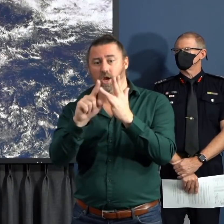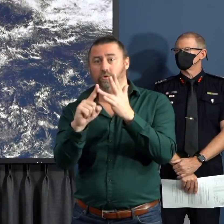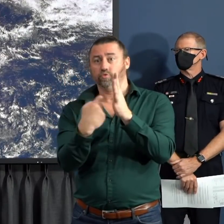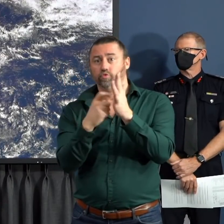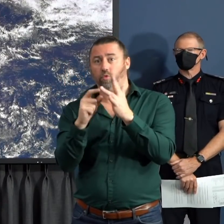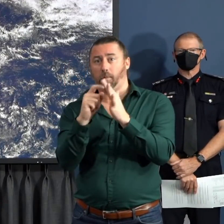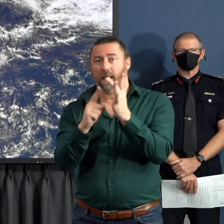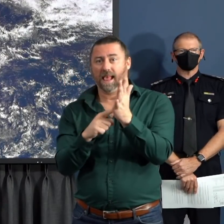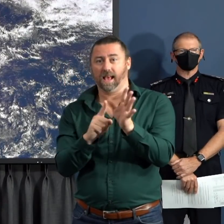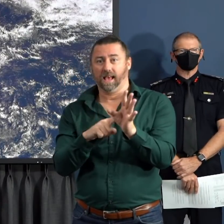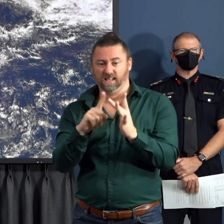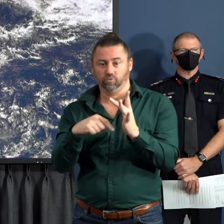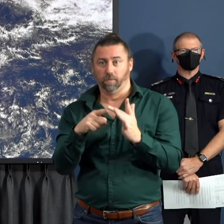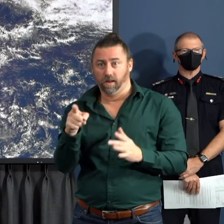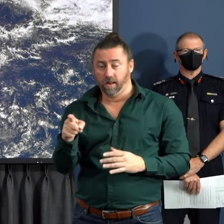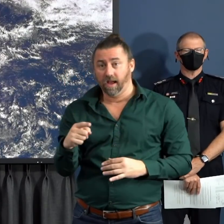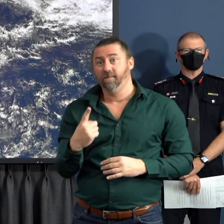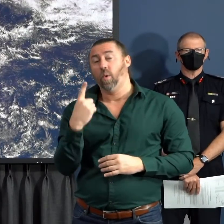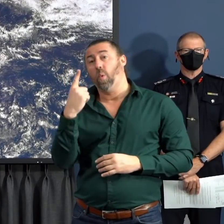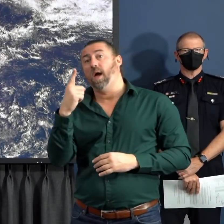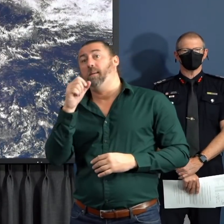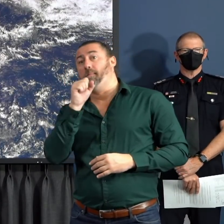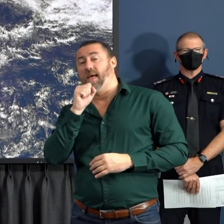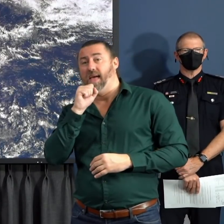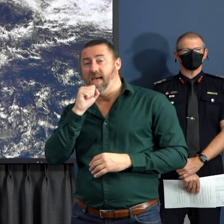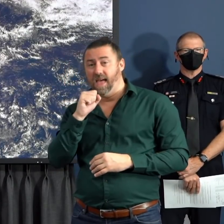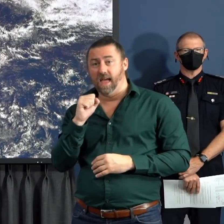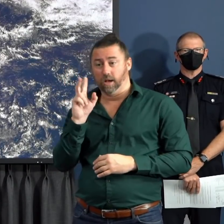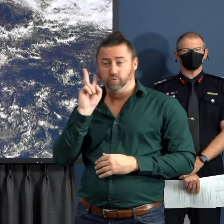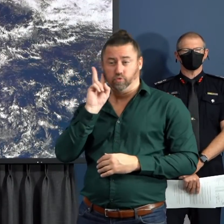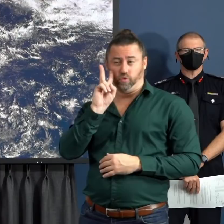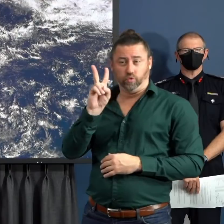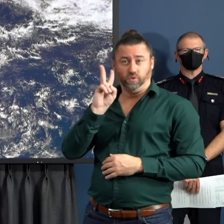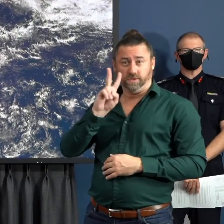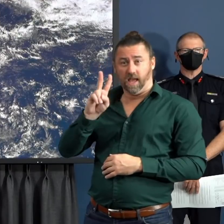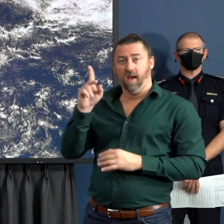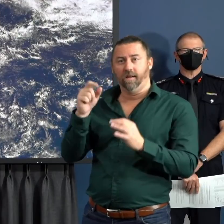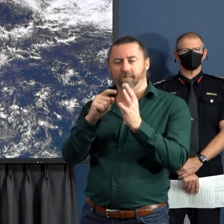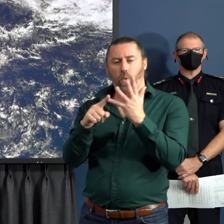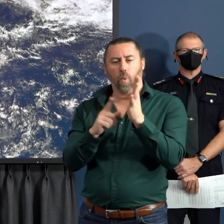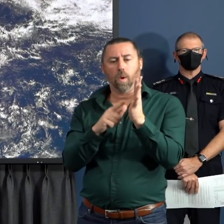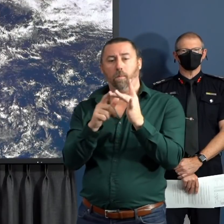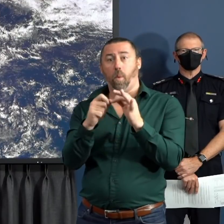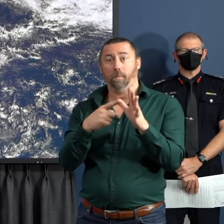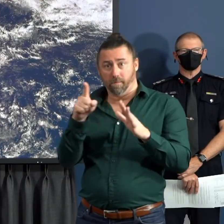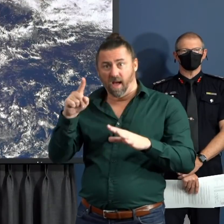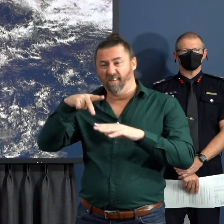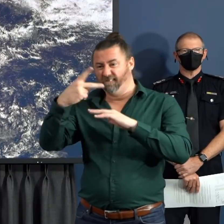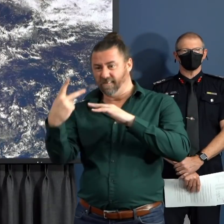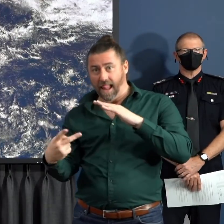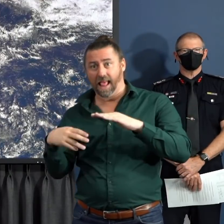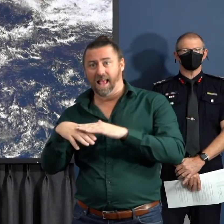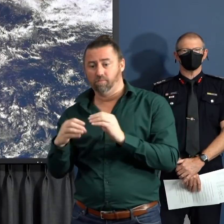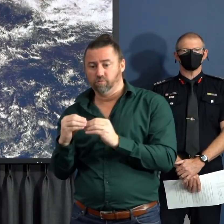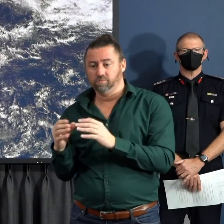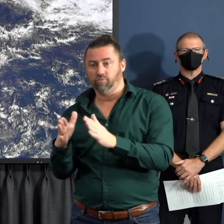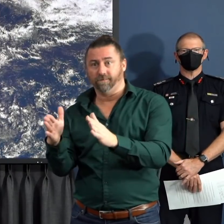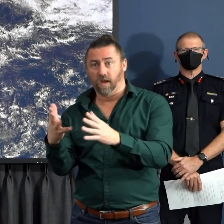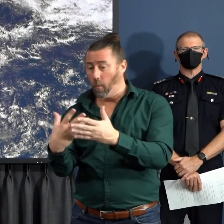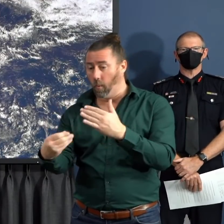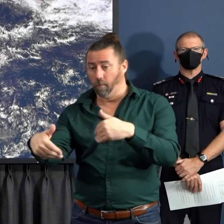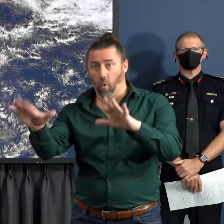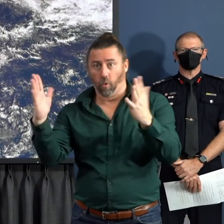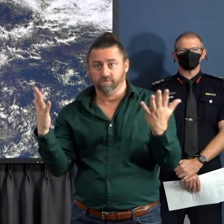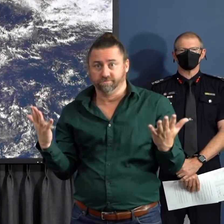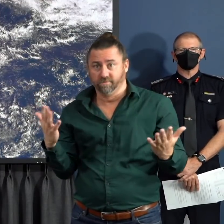male person that has fallen into the Brisbane River some 2 days ago from Bulimba. Since the early hours of the